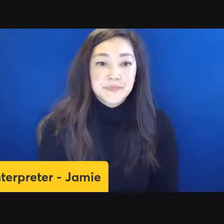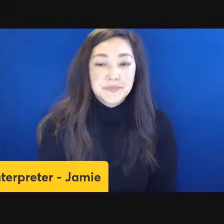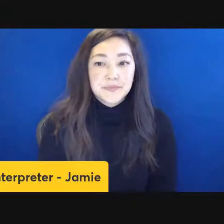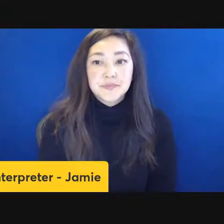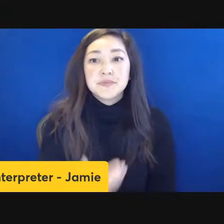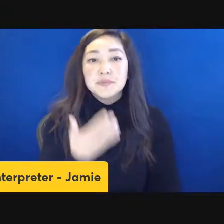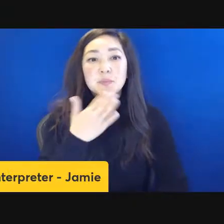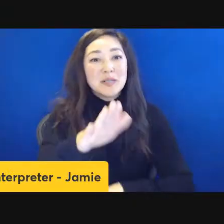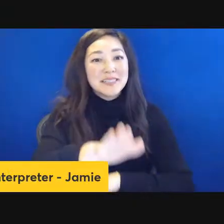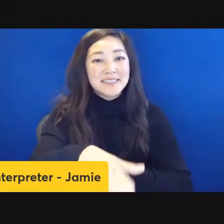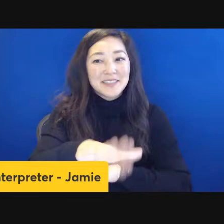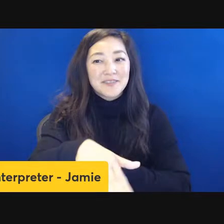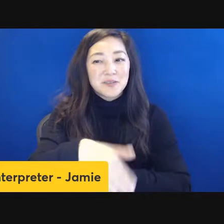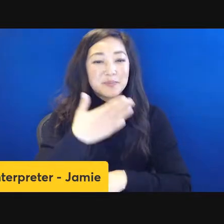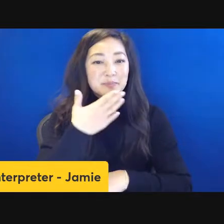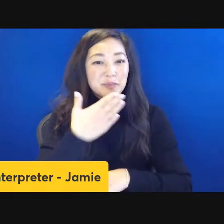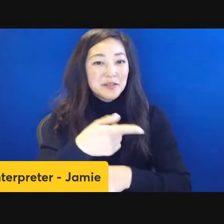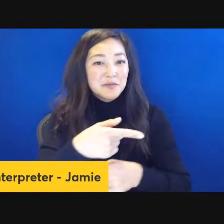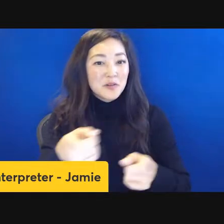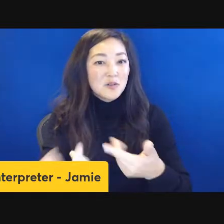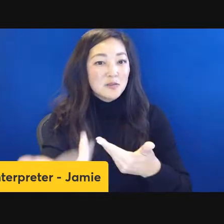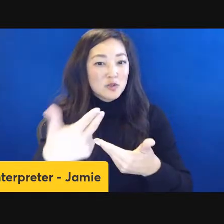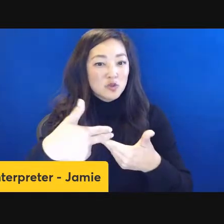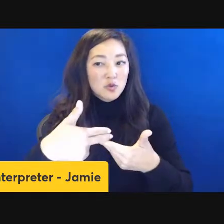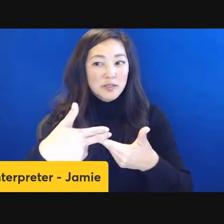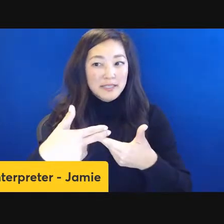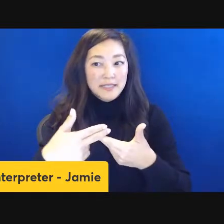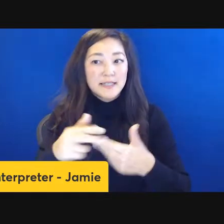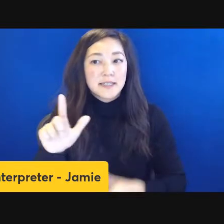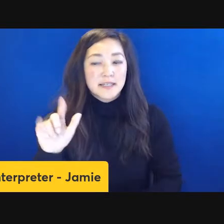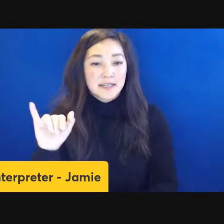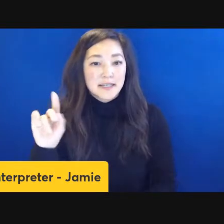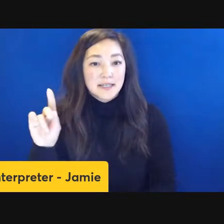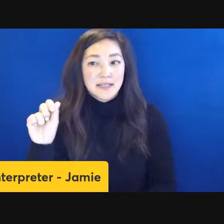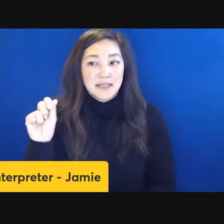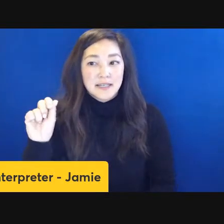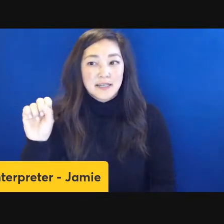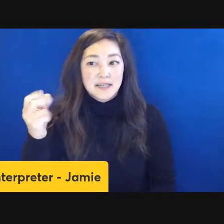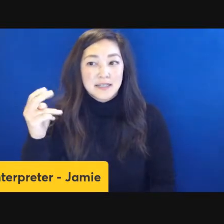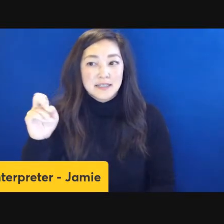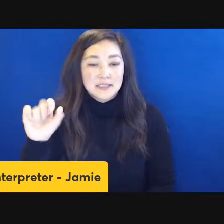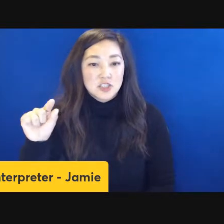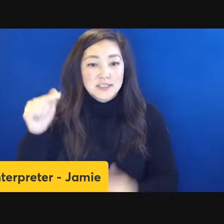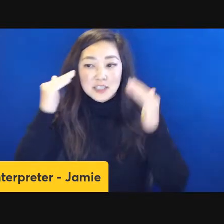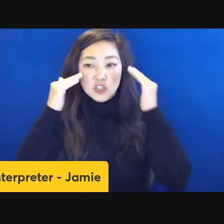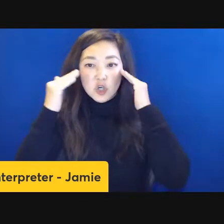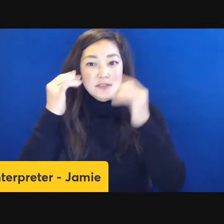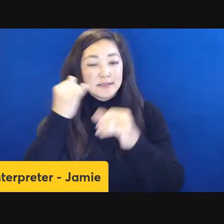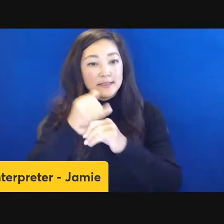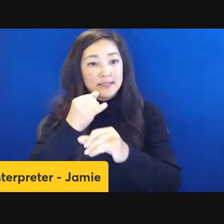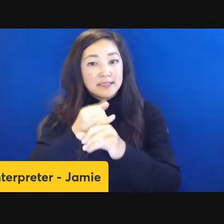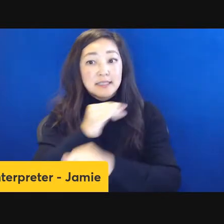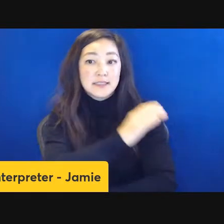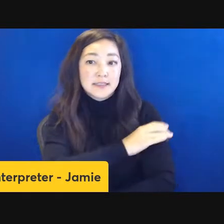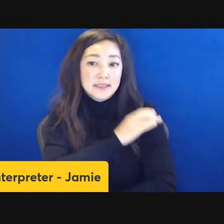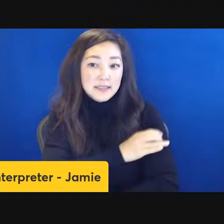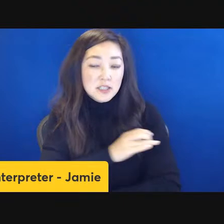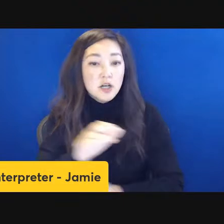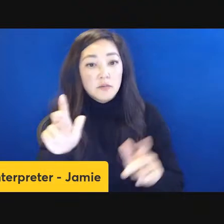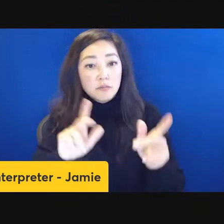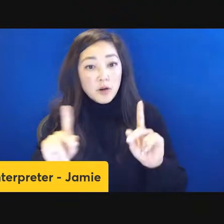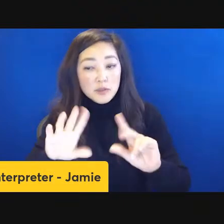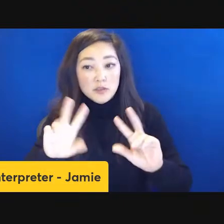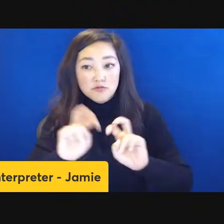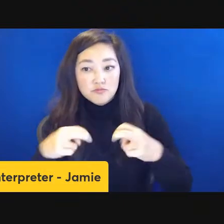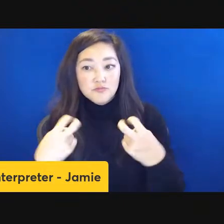Good afternoon, and thank you for joining us at the Li Kai-shing Knowledge Institute's Clinical and